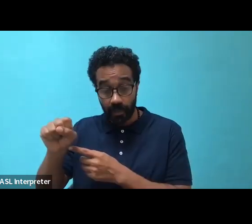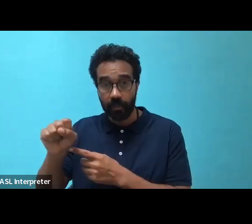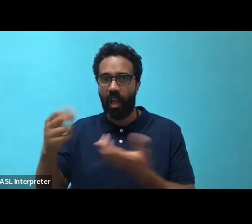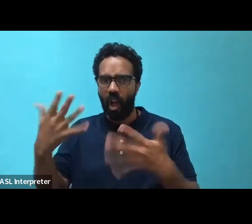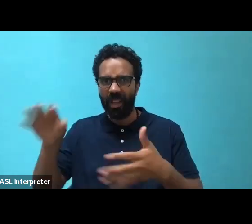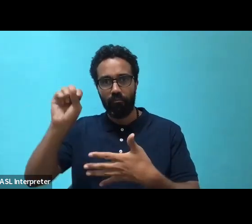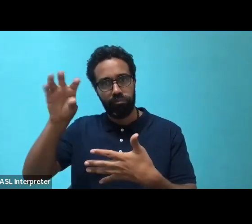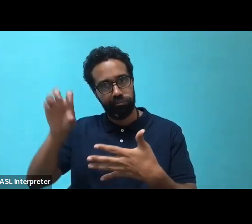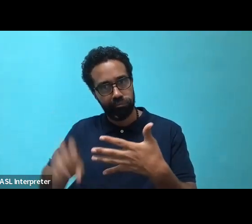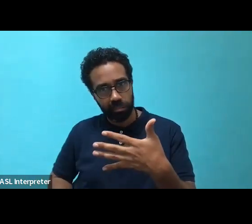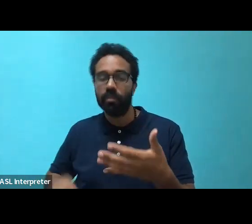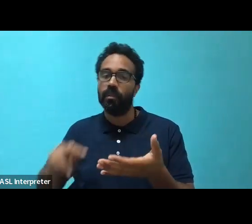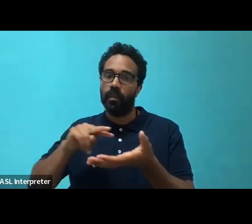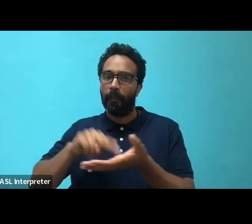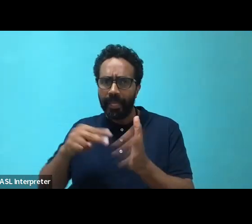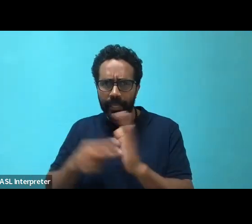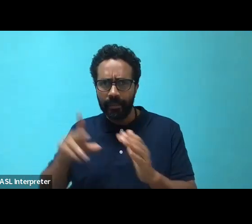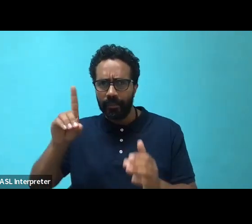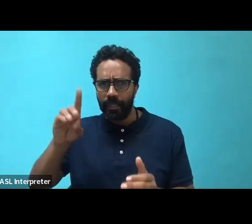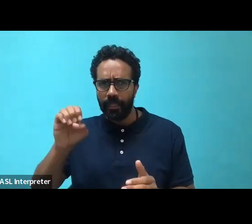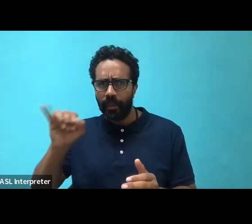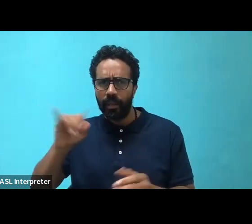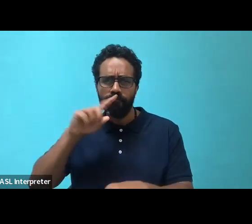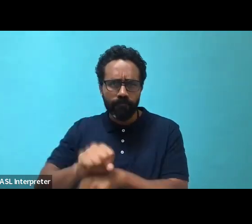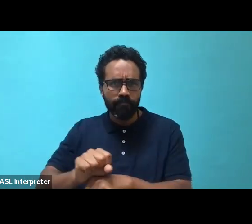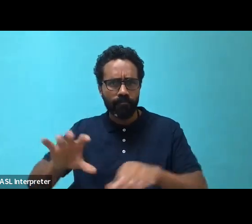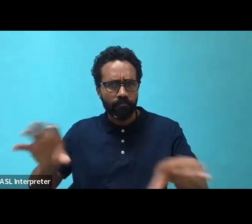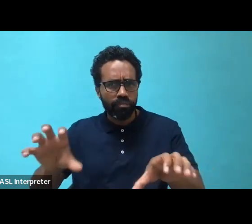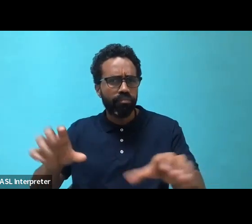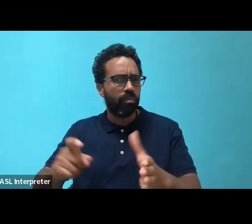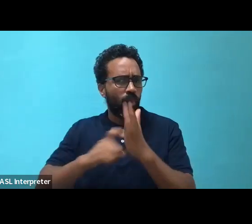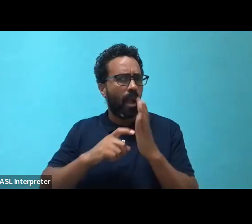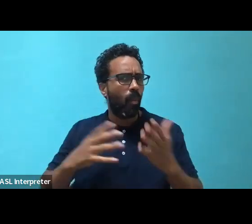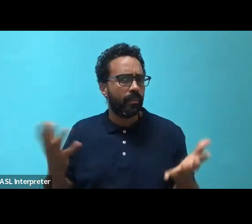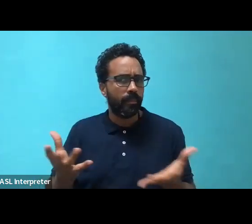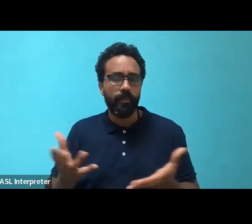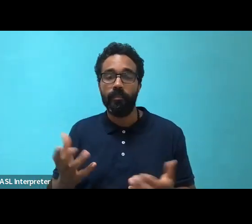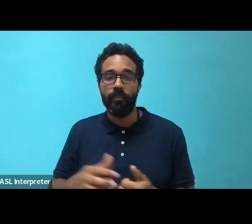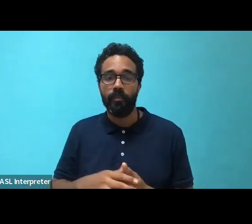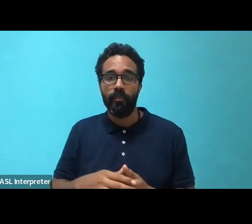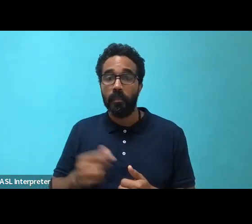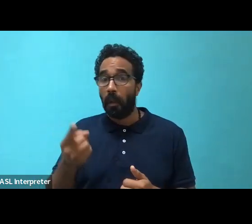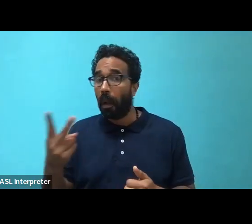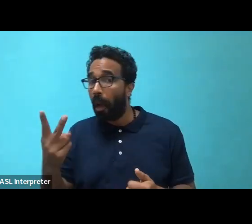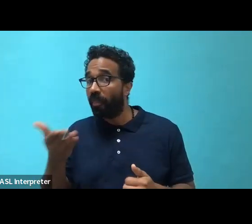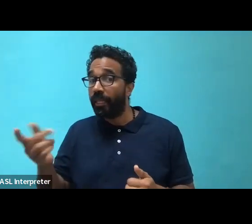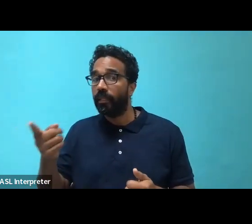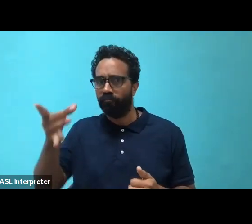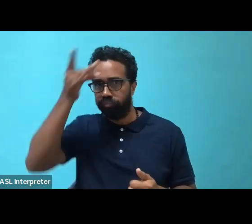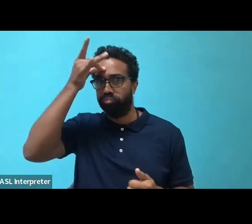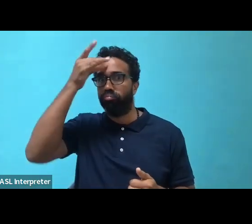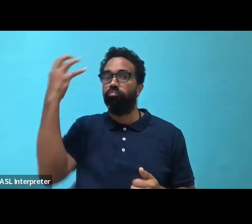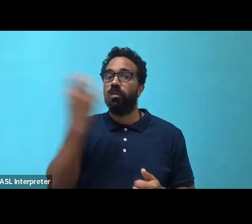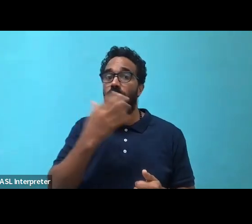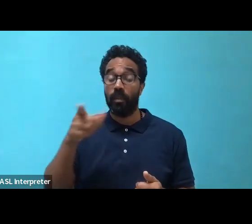run a DEI effort. And, you know, a couple things really cemented in my mind. She said it will take